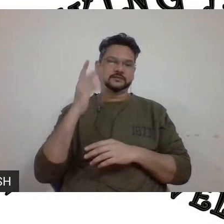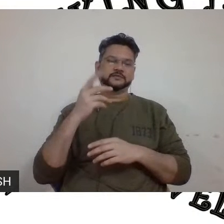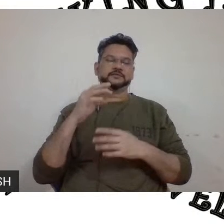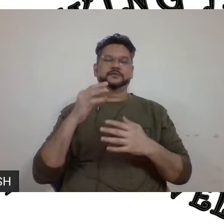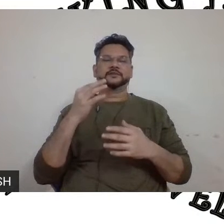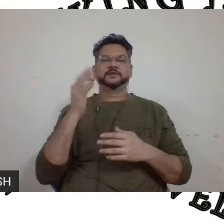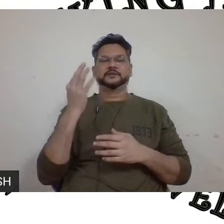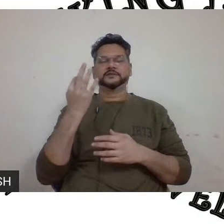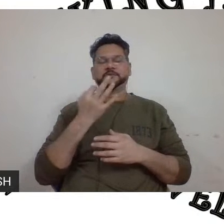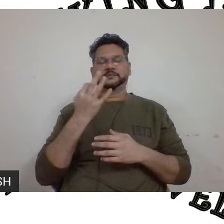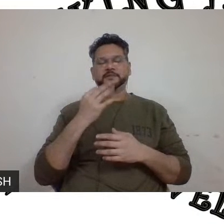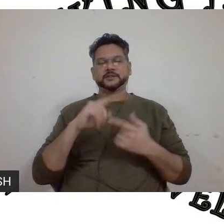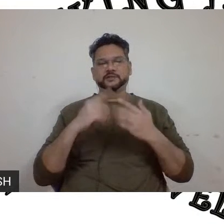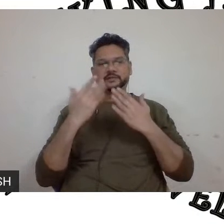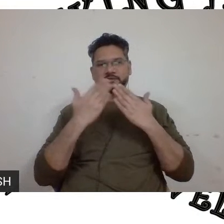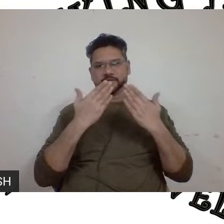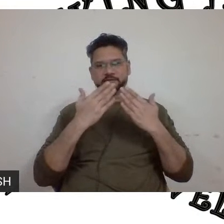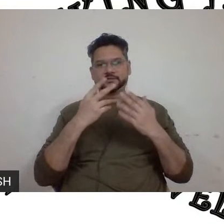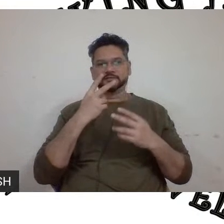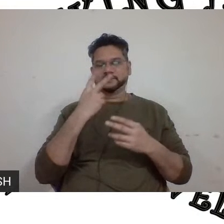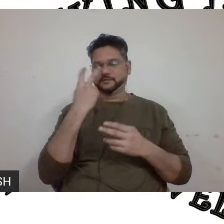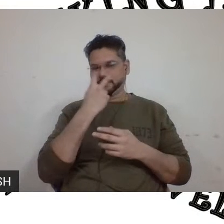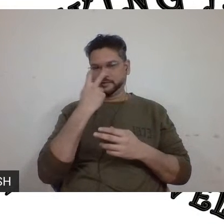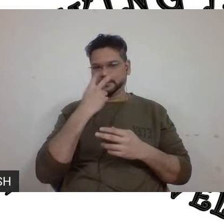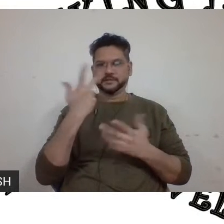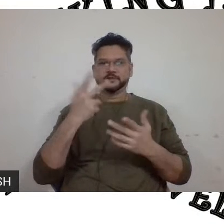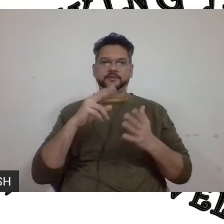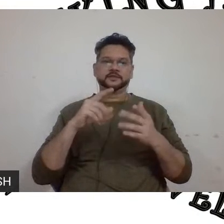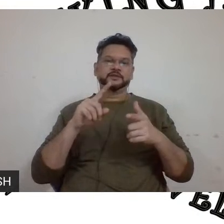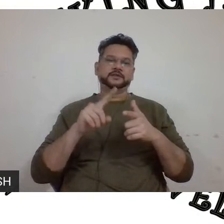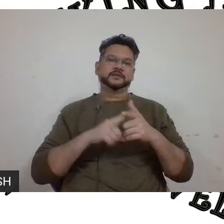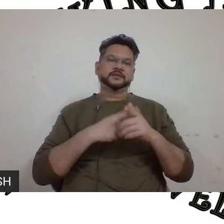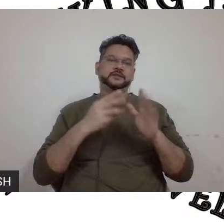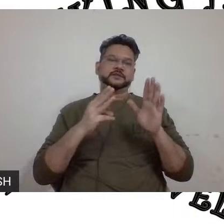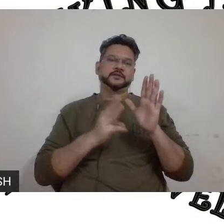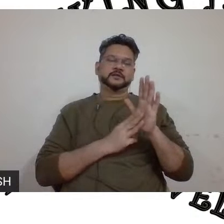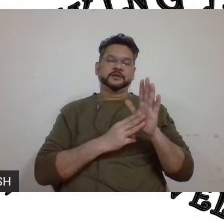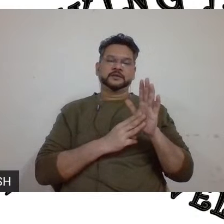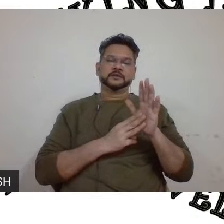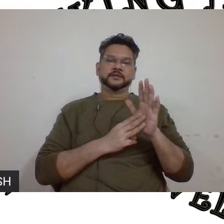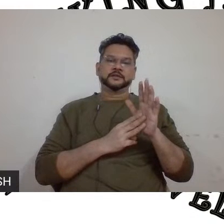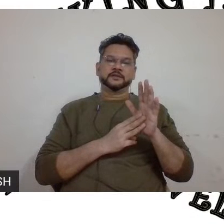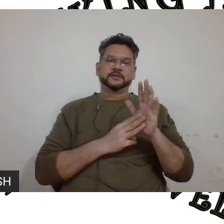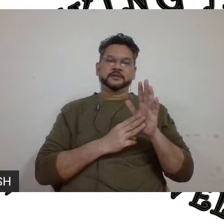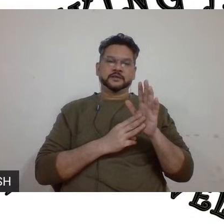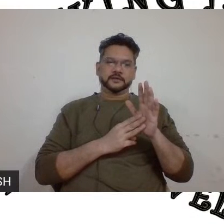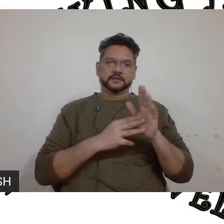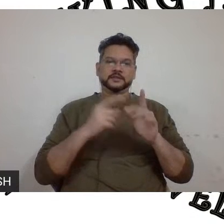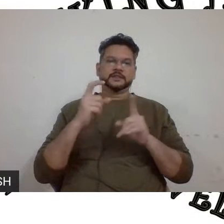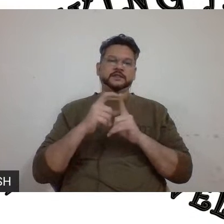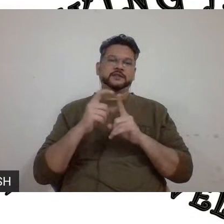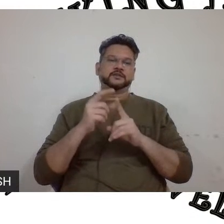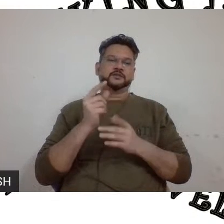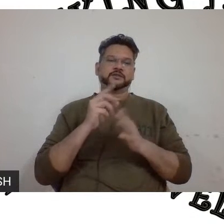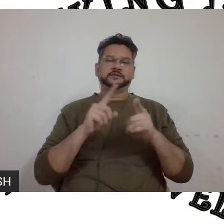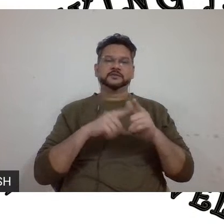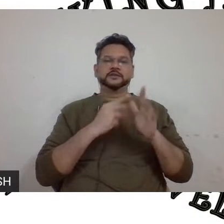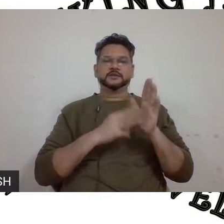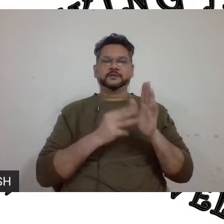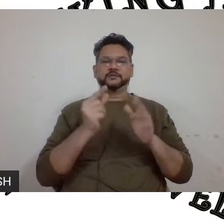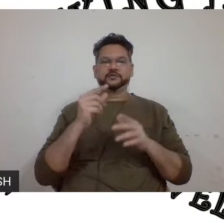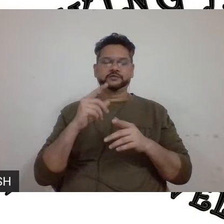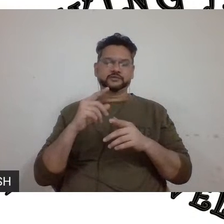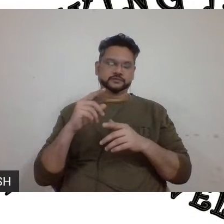Impairment, Faculty of Education, Jamia Millia Islamia University, Delhi. Sir has 5 years of